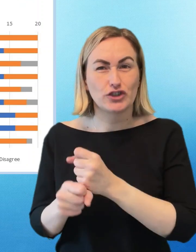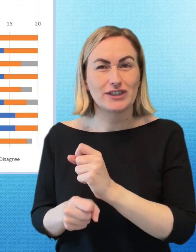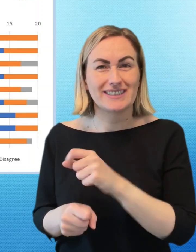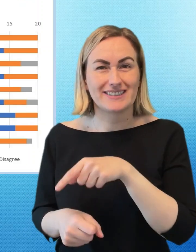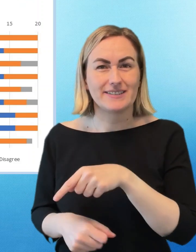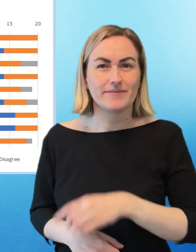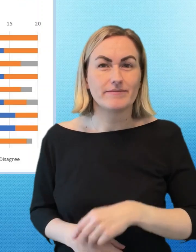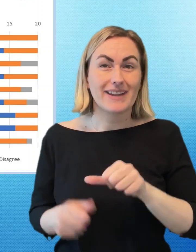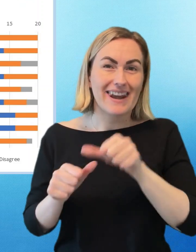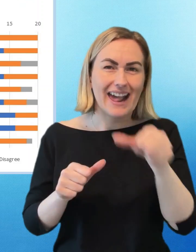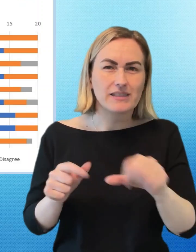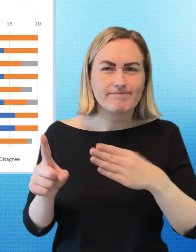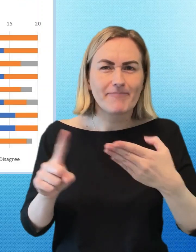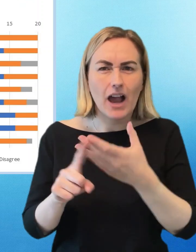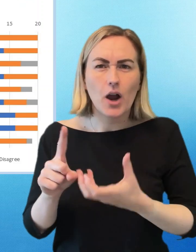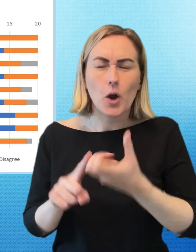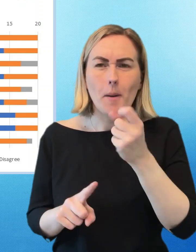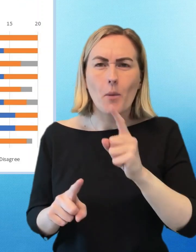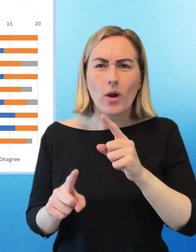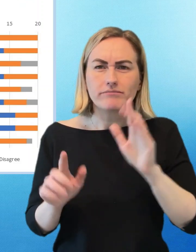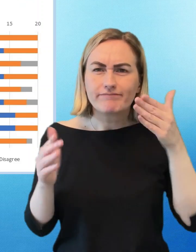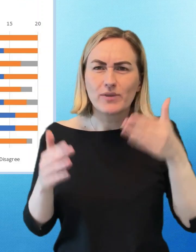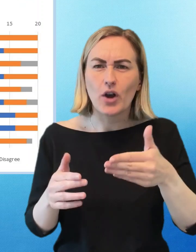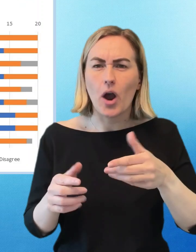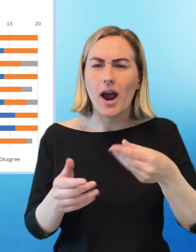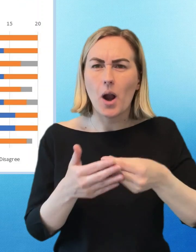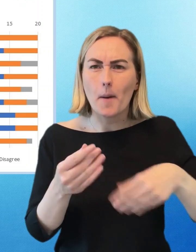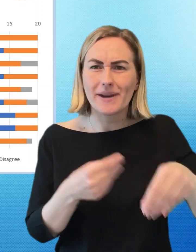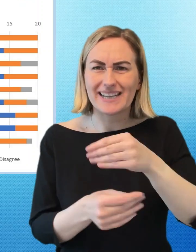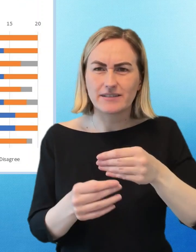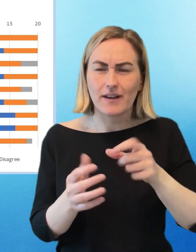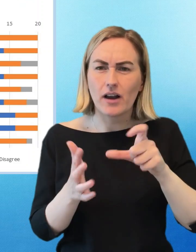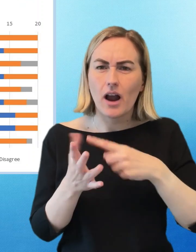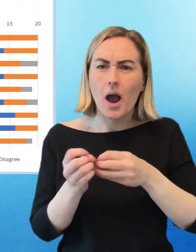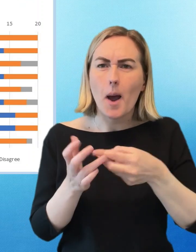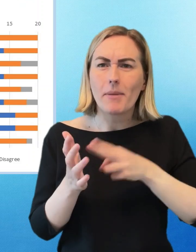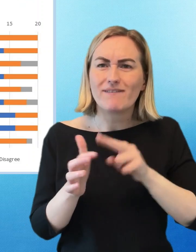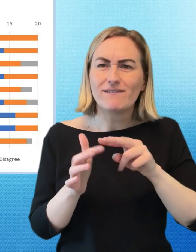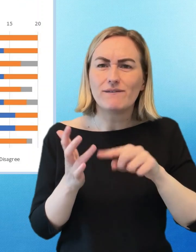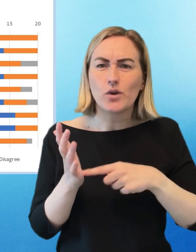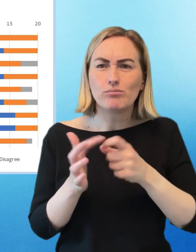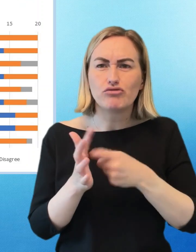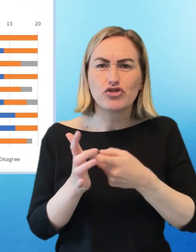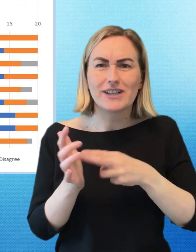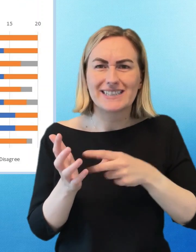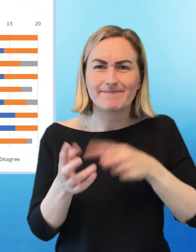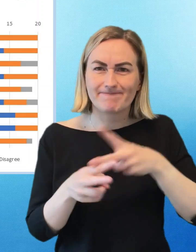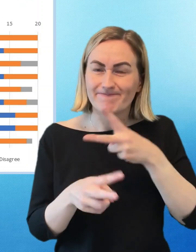we talk a little bit about circular economy and the carbon footprint. Again, strong answers to these